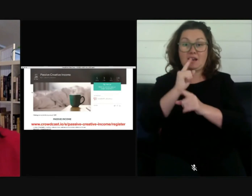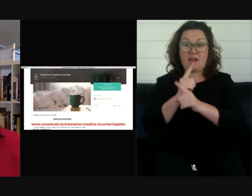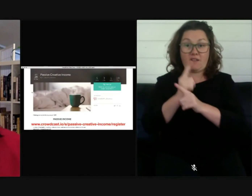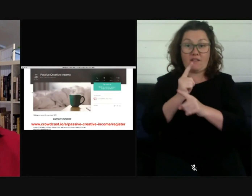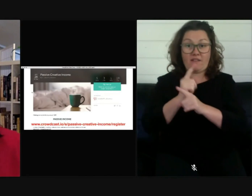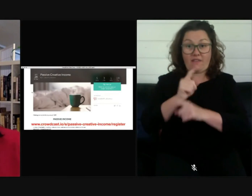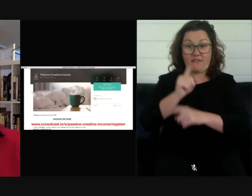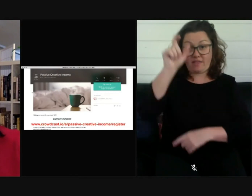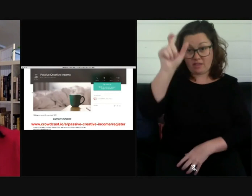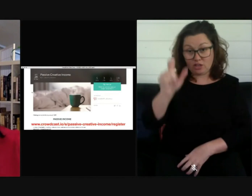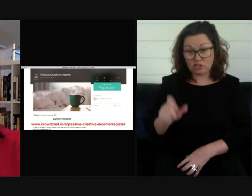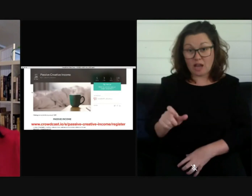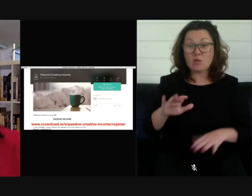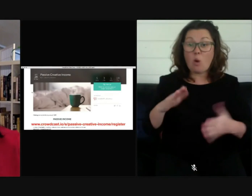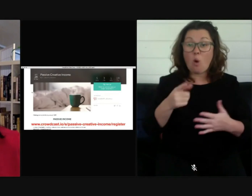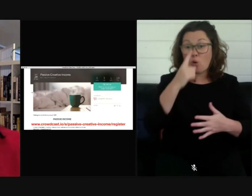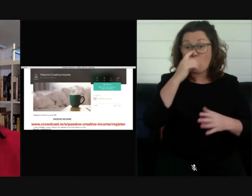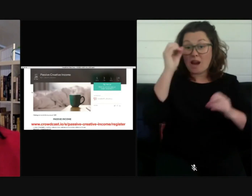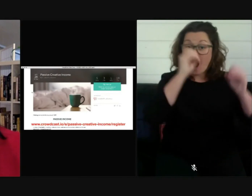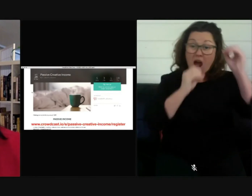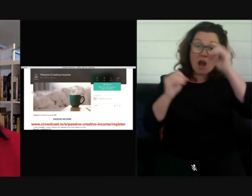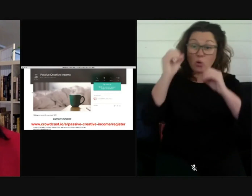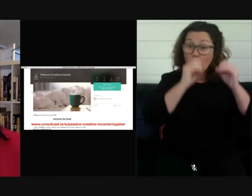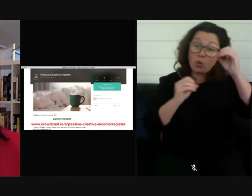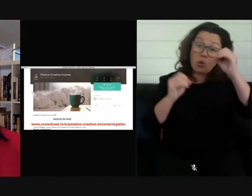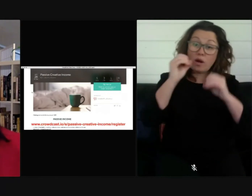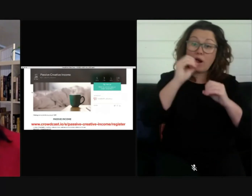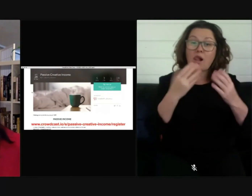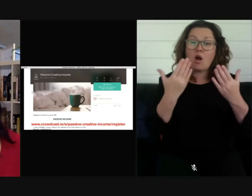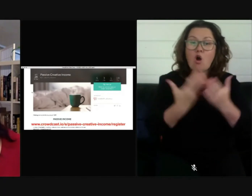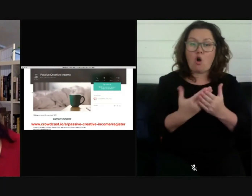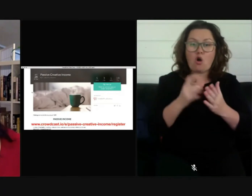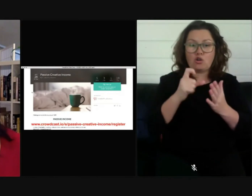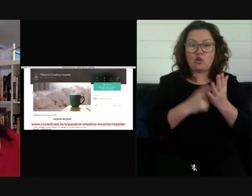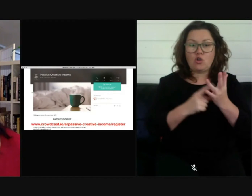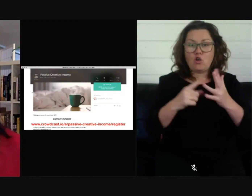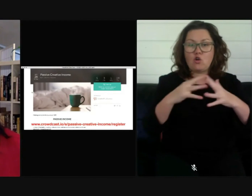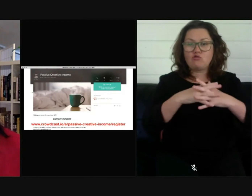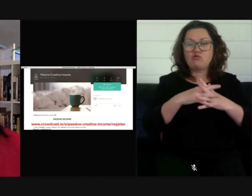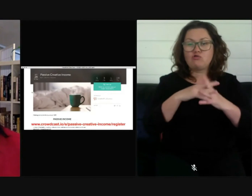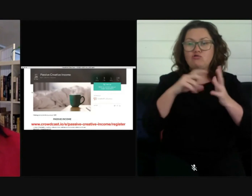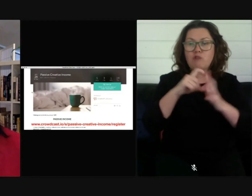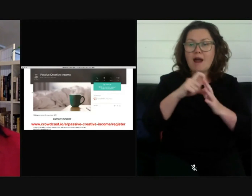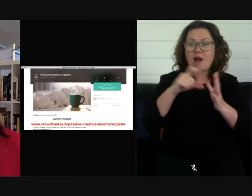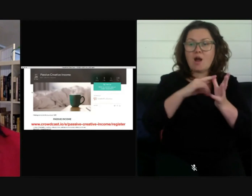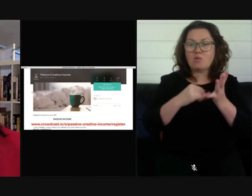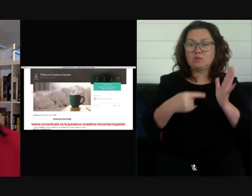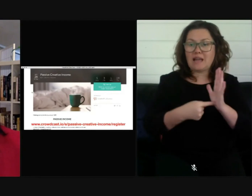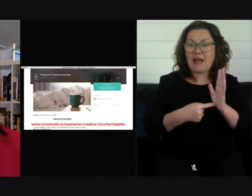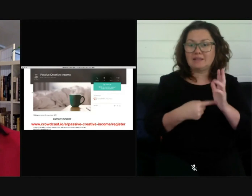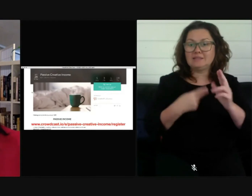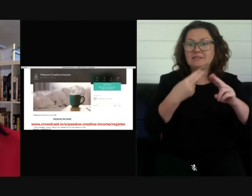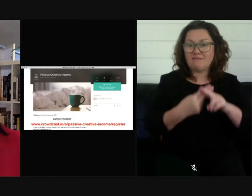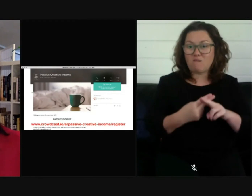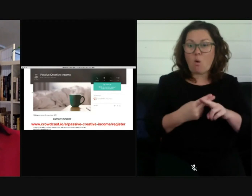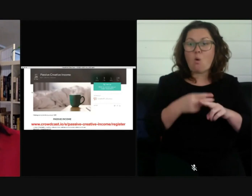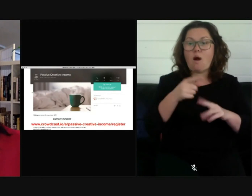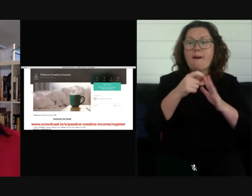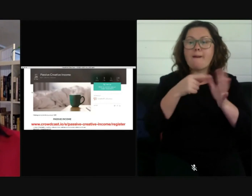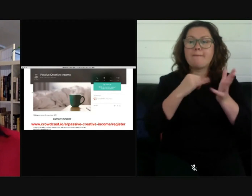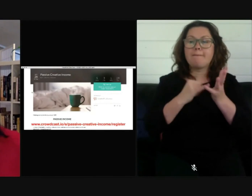on Crowdcast, and we'll be going through a lot more details in that free webinar about ways that you can diversify your